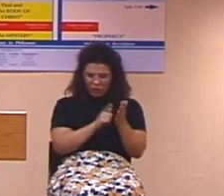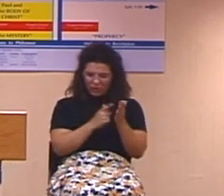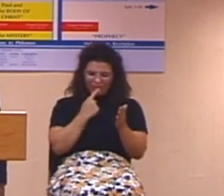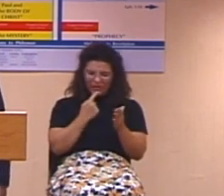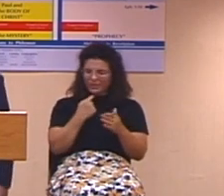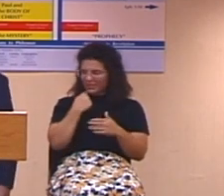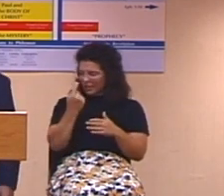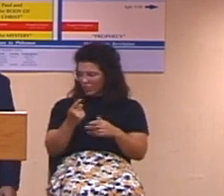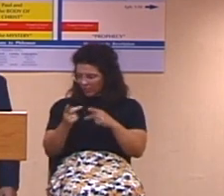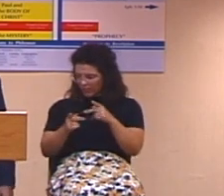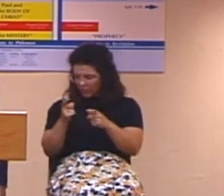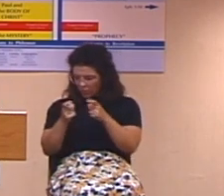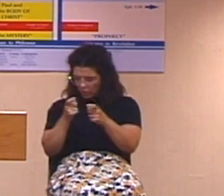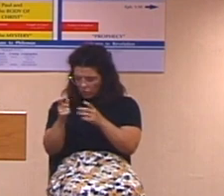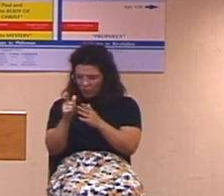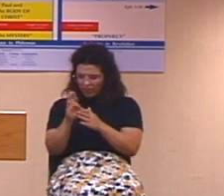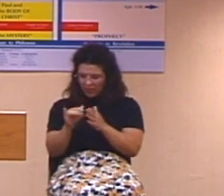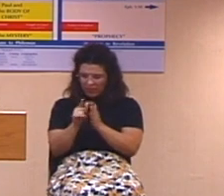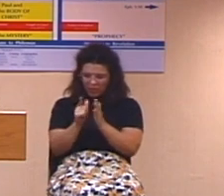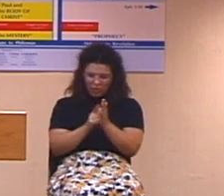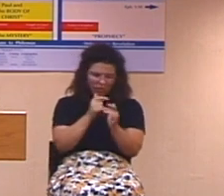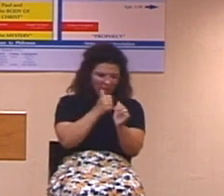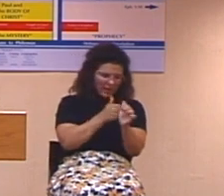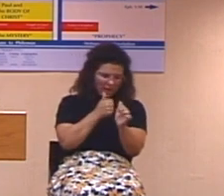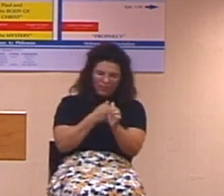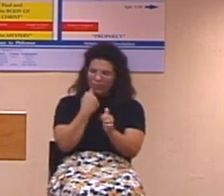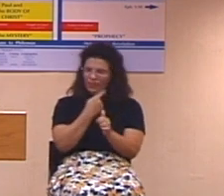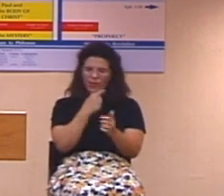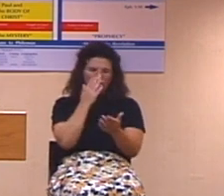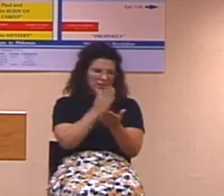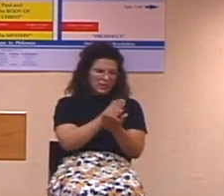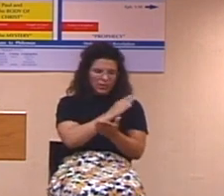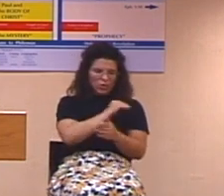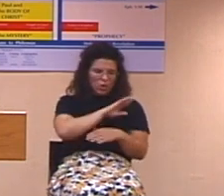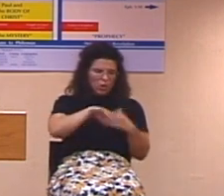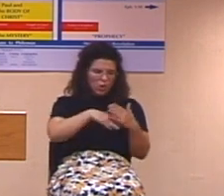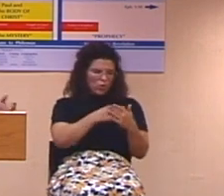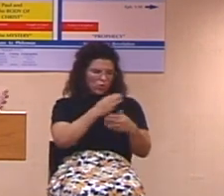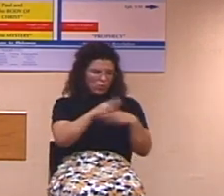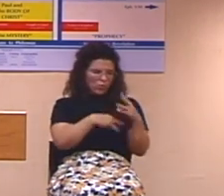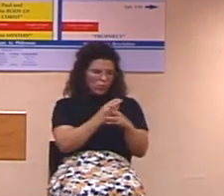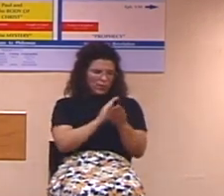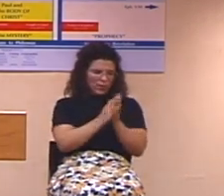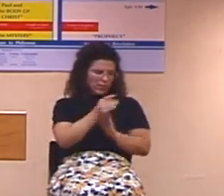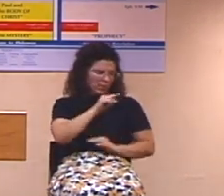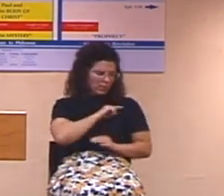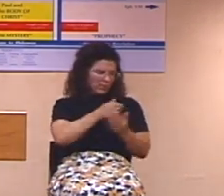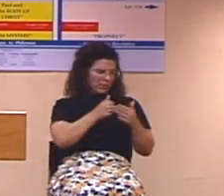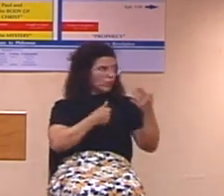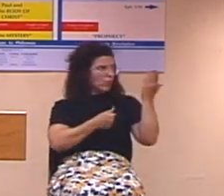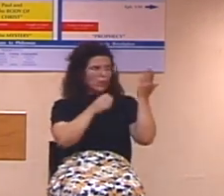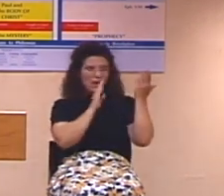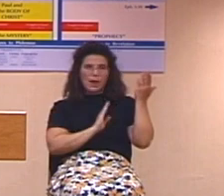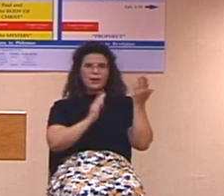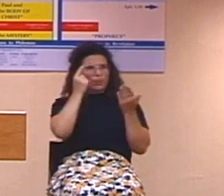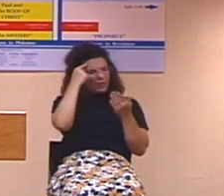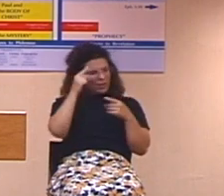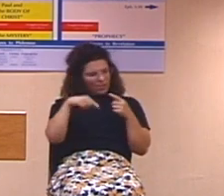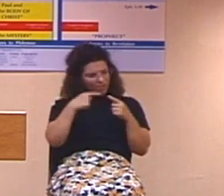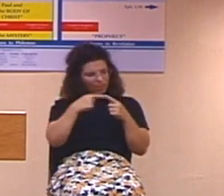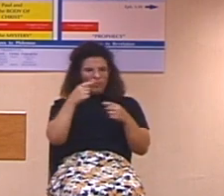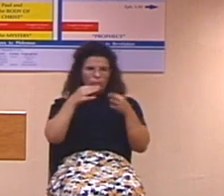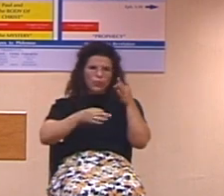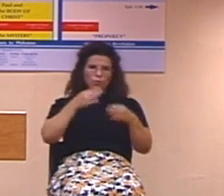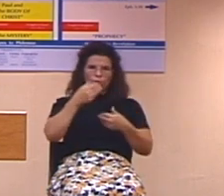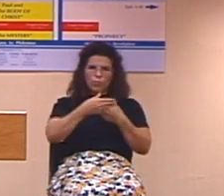every mouth may be stopped and all the world may become guilty before God. Think about the courtroom. Here's Paul